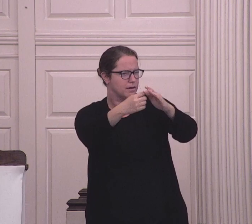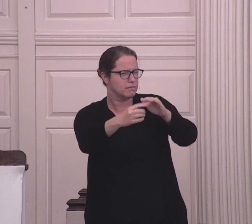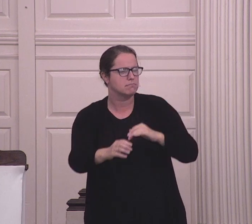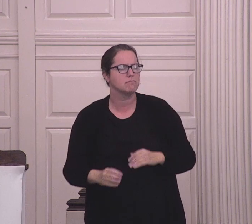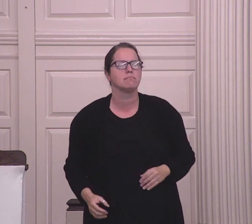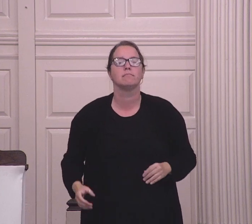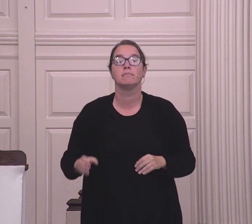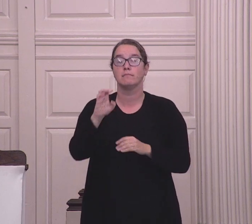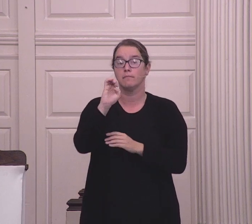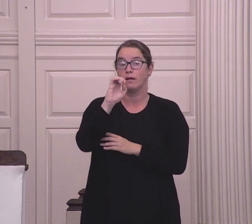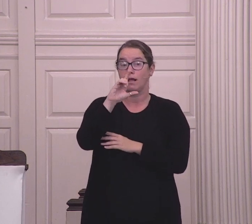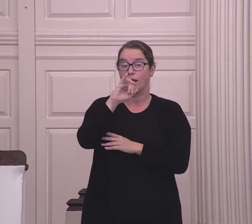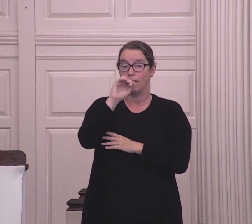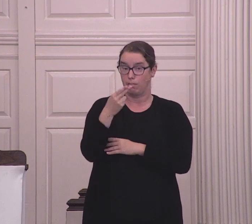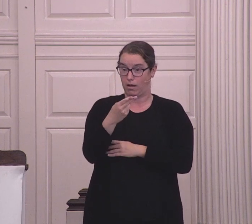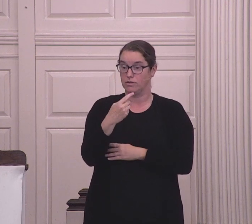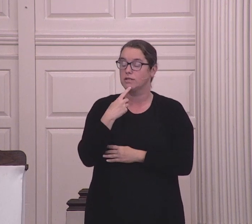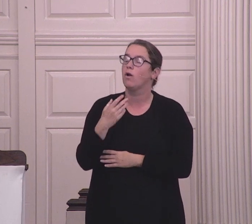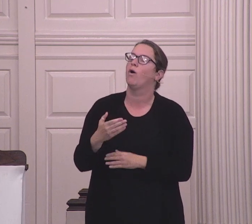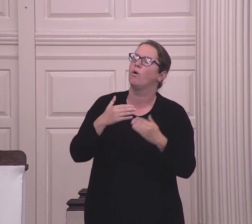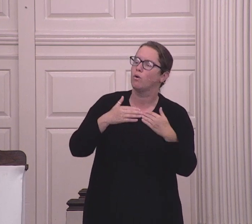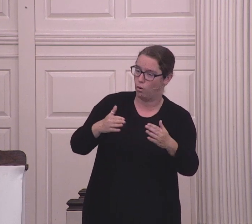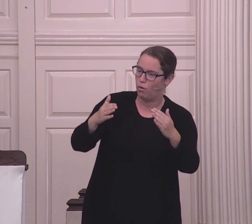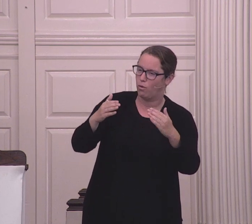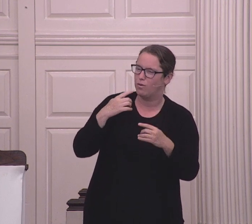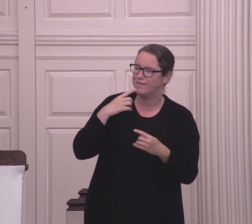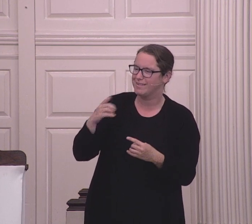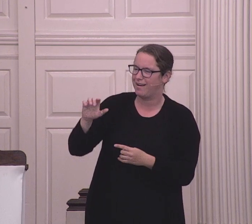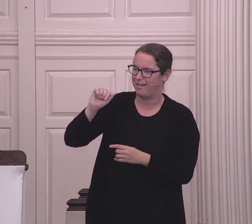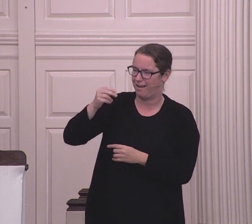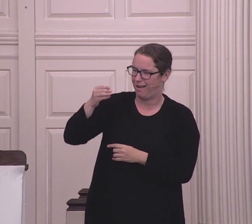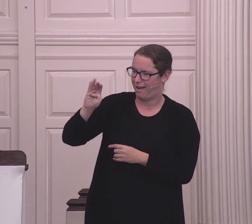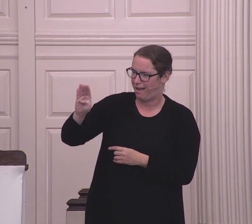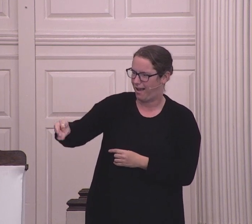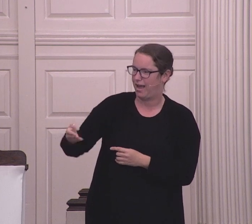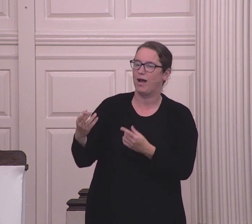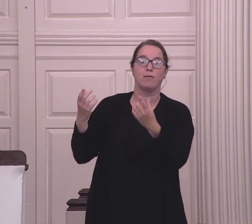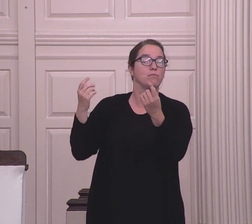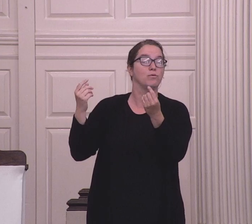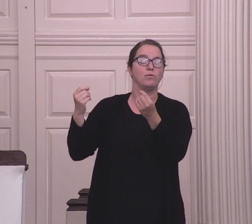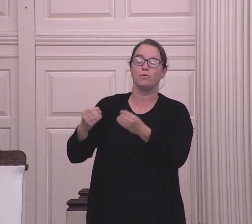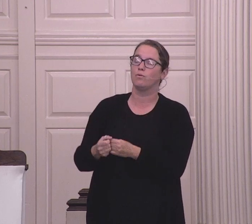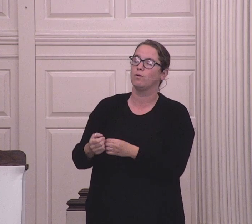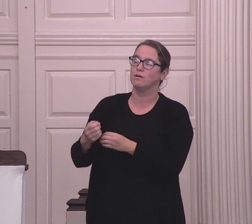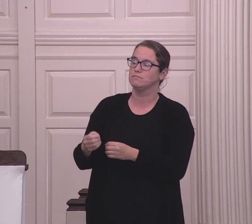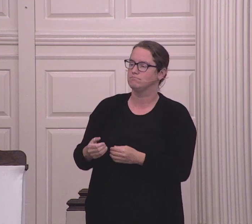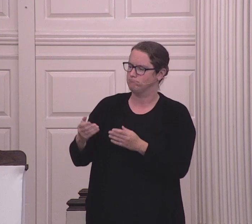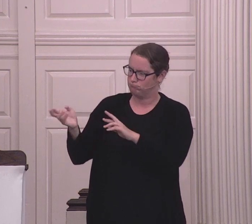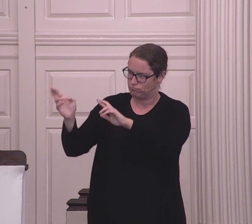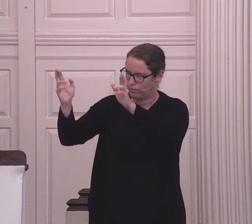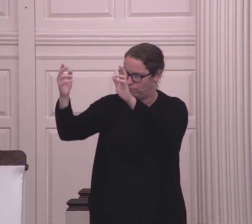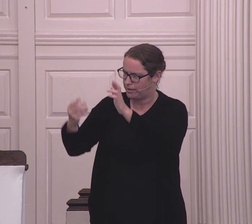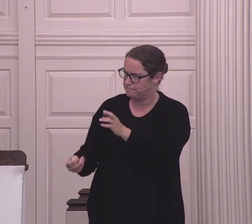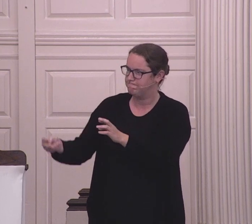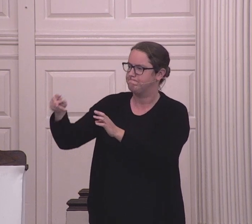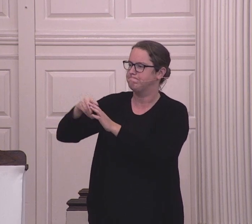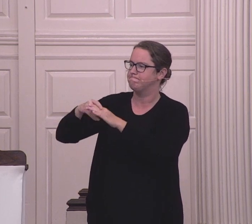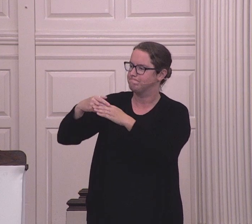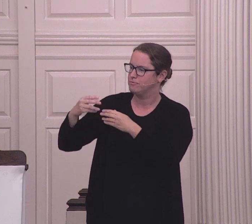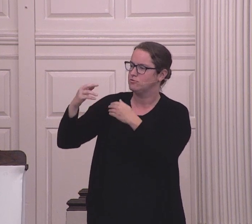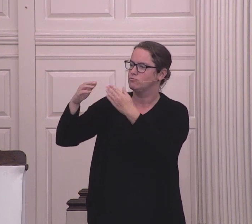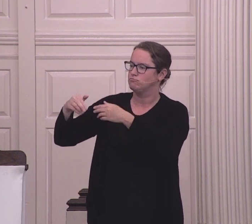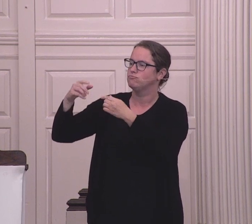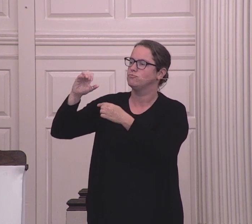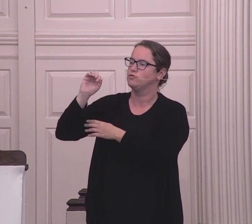Elijah said, "Go and say to Ahab, harness up and leave the mountain before the rain stops